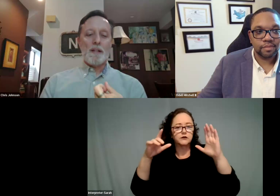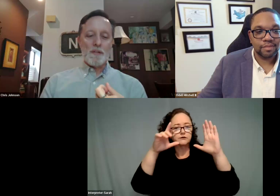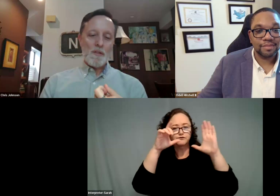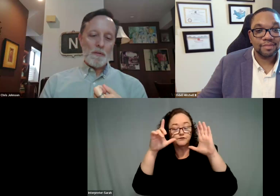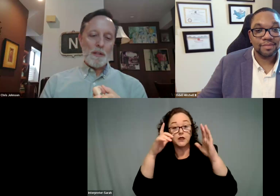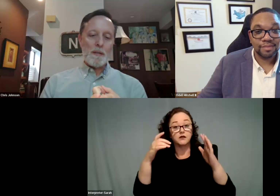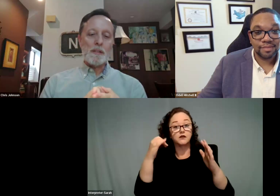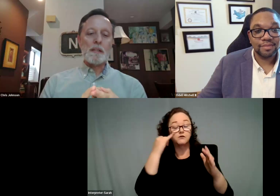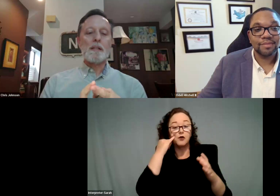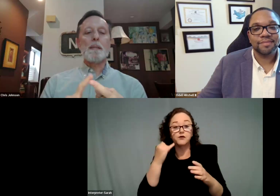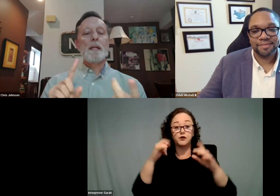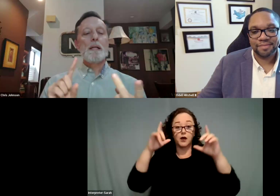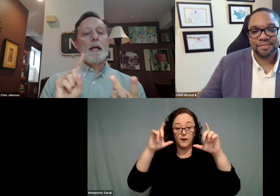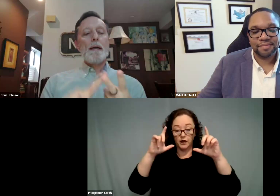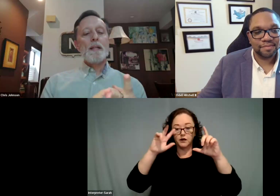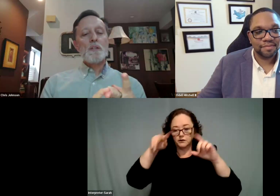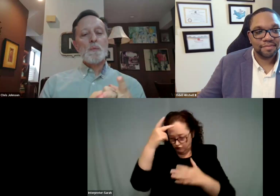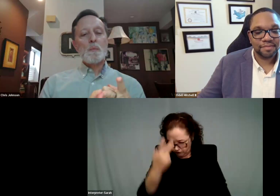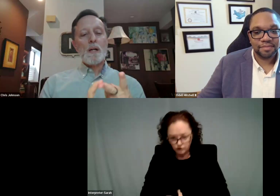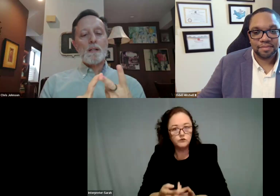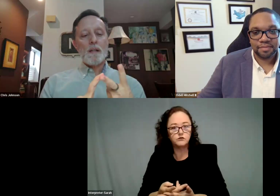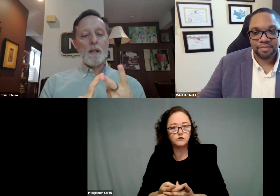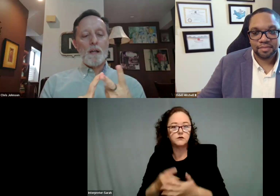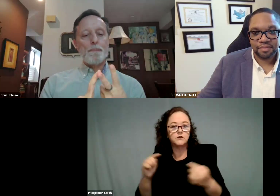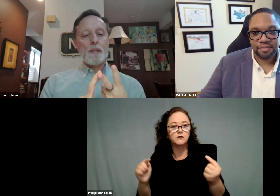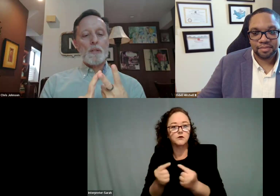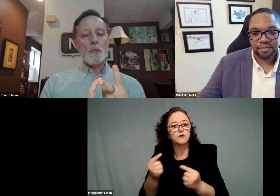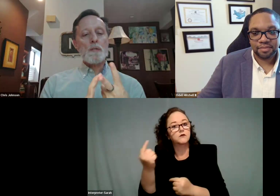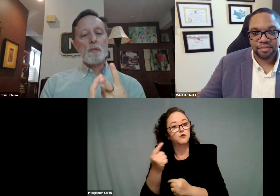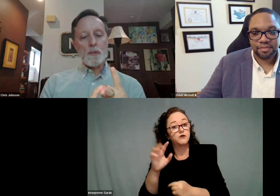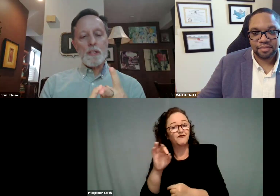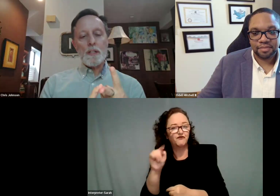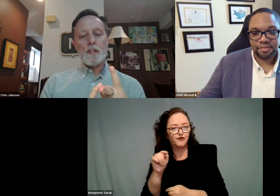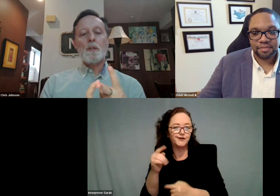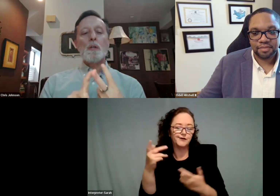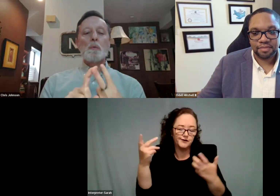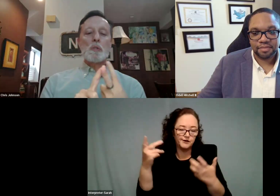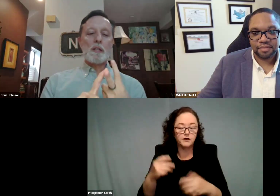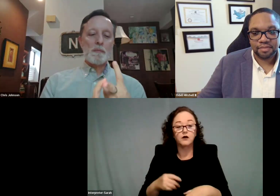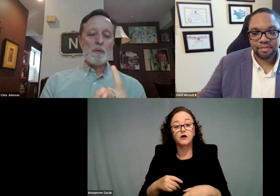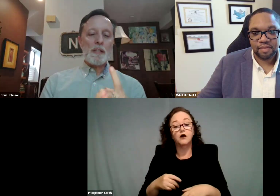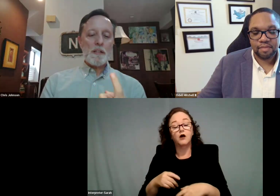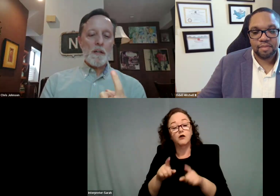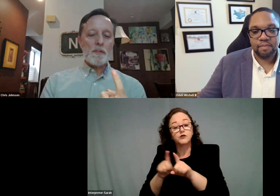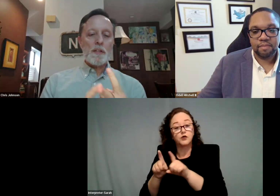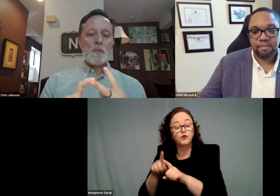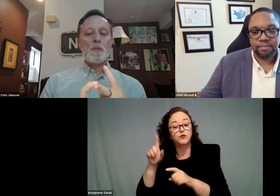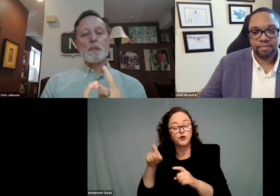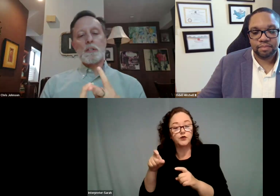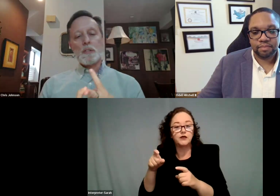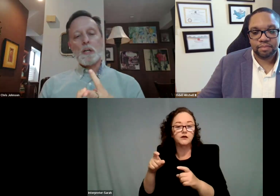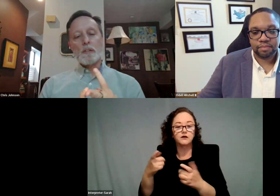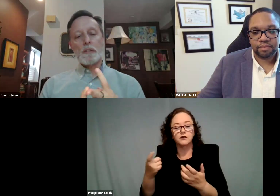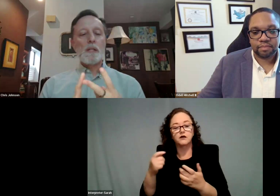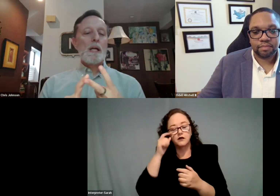foot. That's a general liability claim. And then you would want insurance for your gear, which is inland marine coverage.